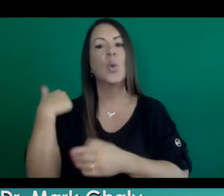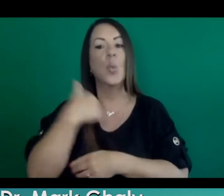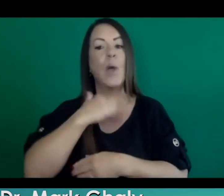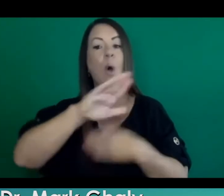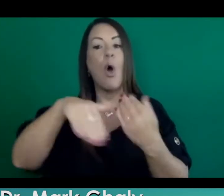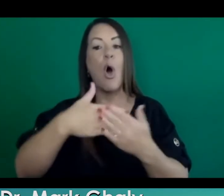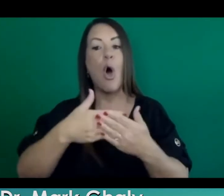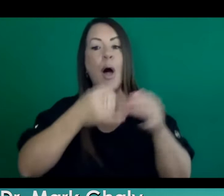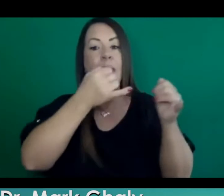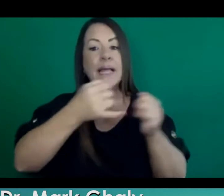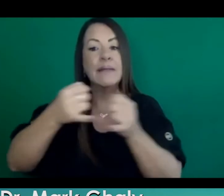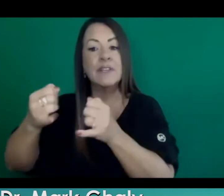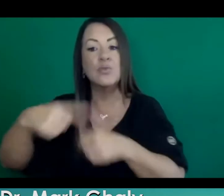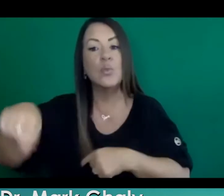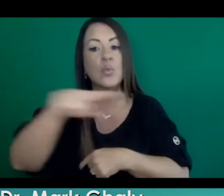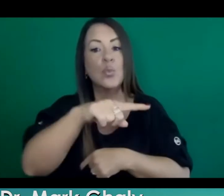and